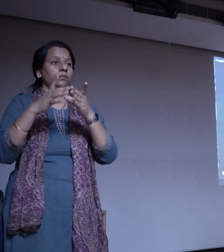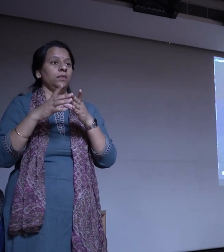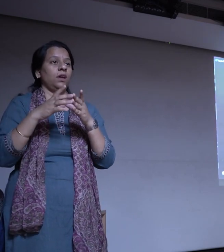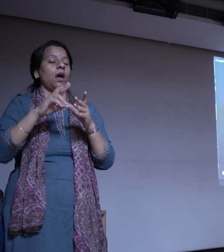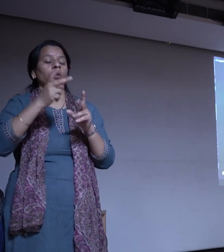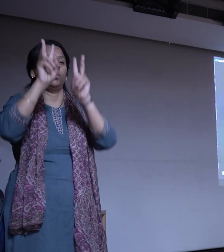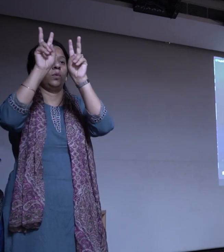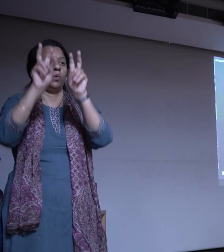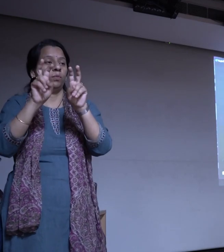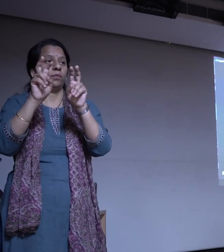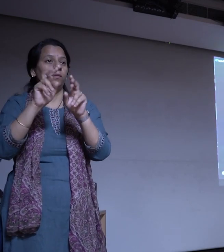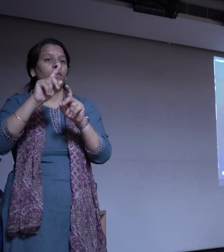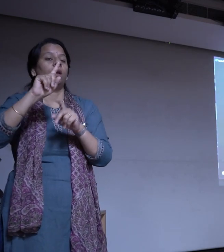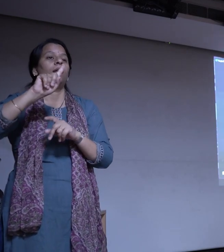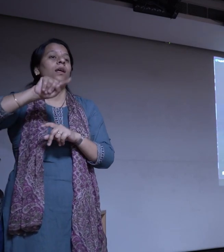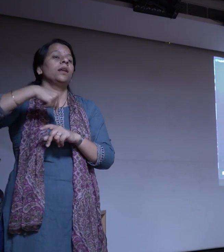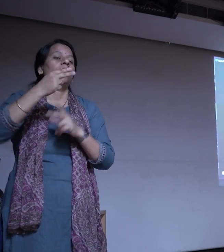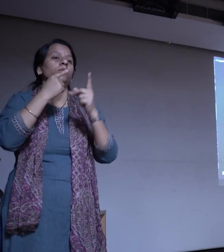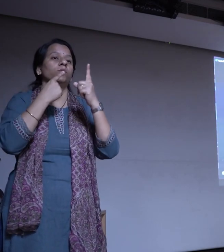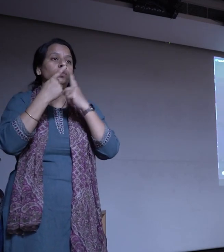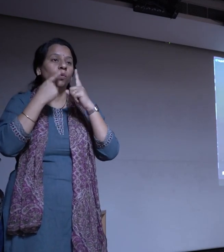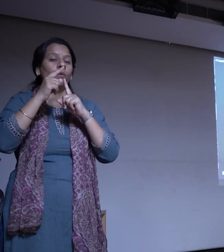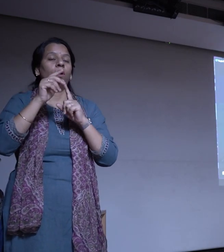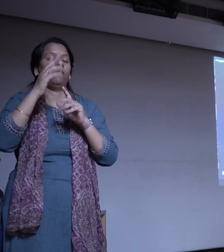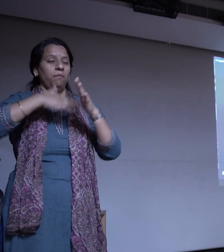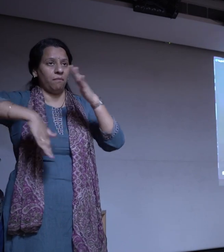important probably next series of talks